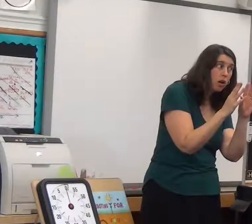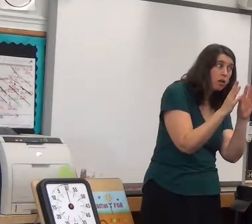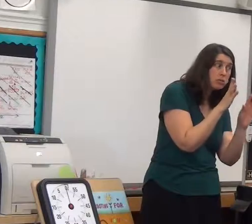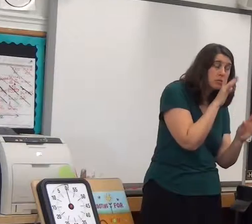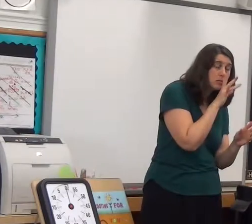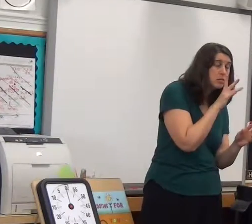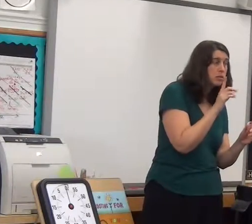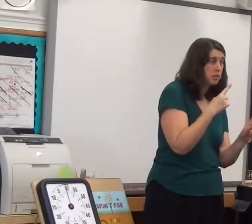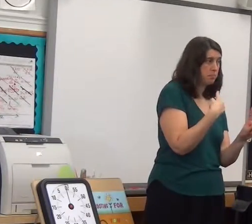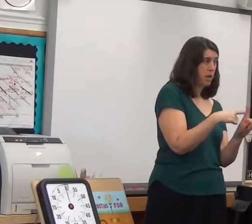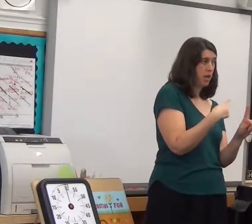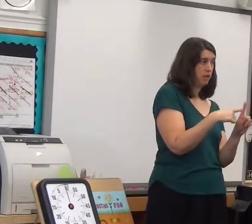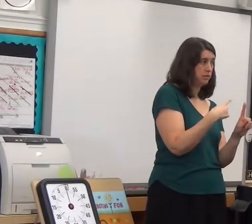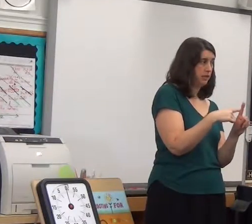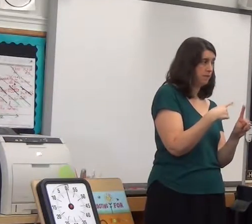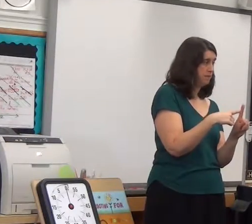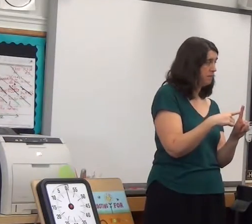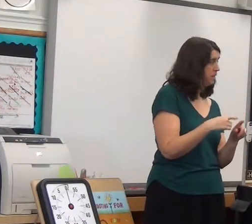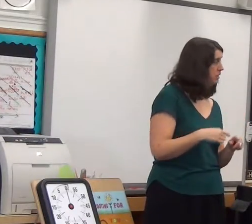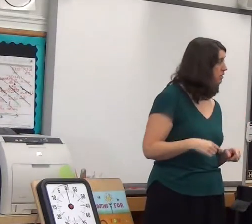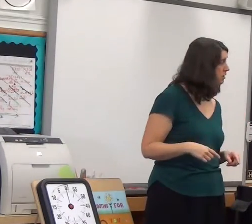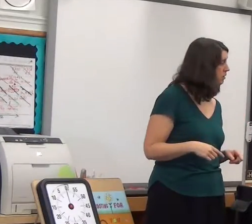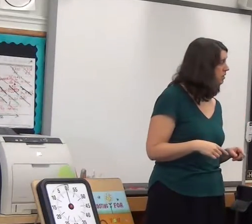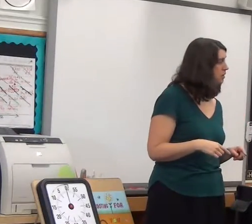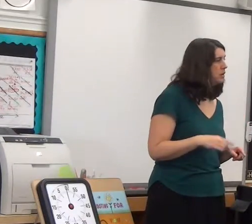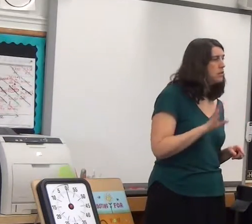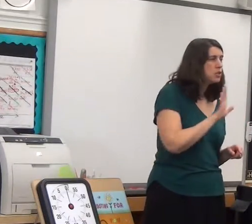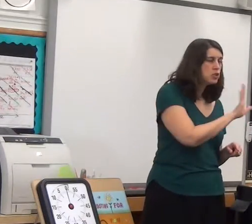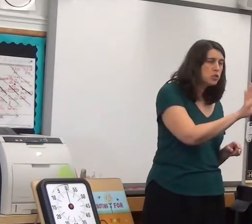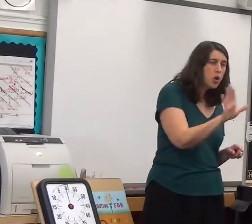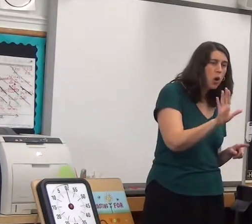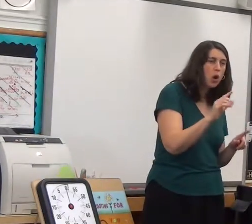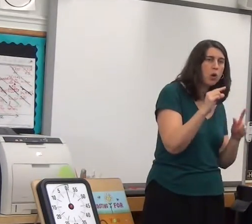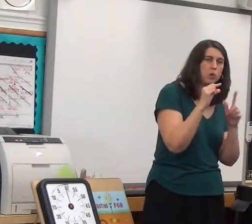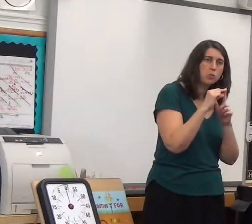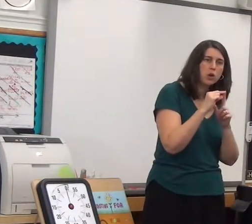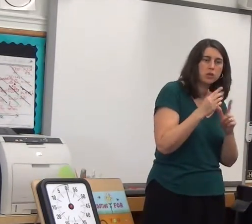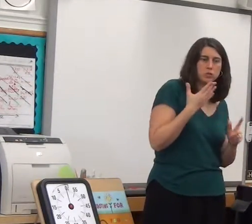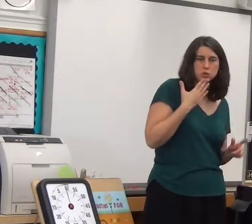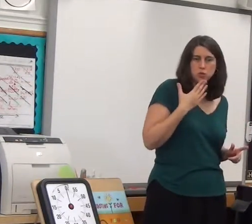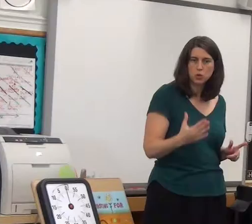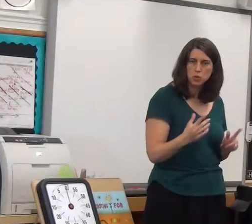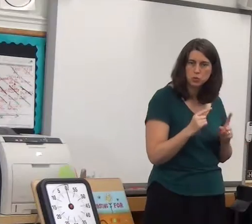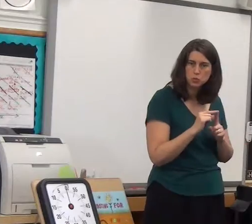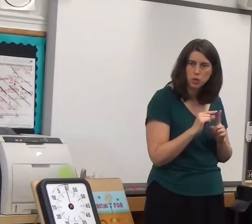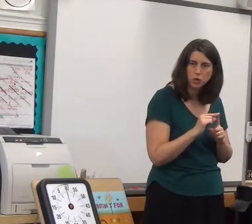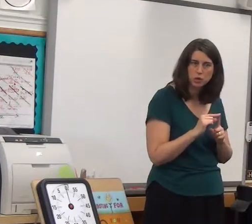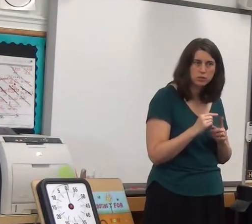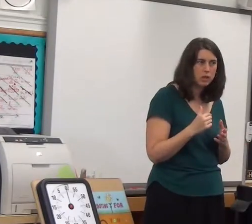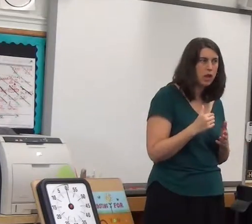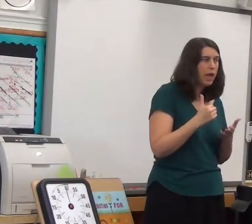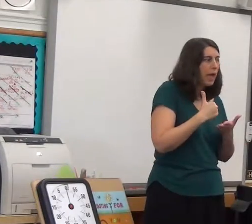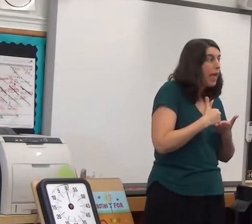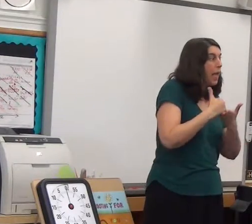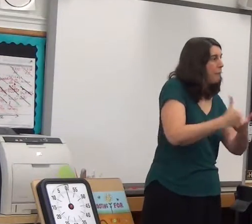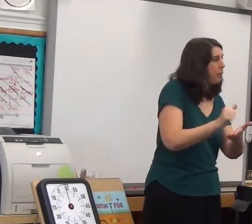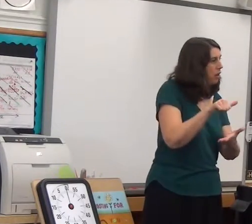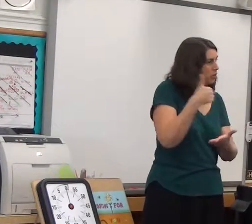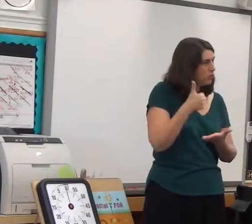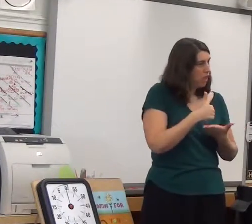positive words. Choose good words that will help us. The other idea is to help